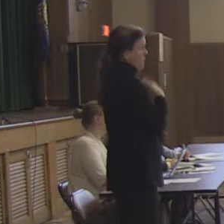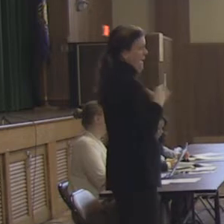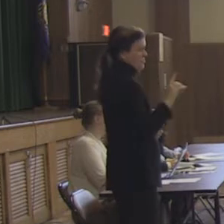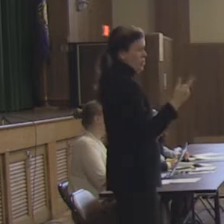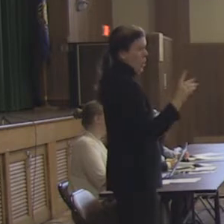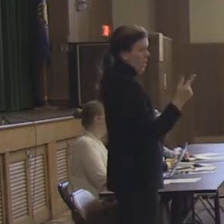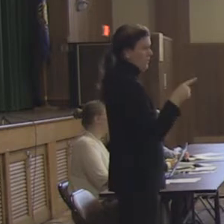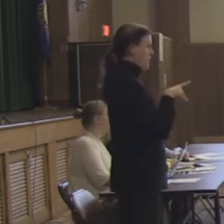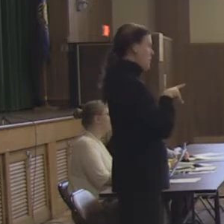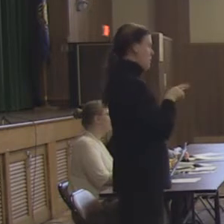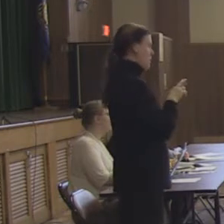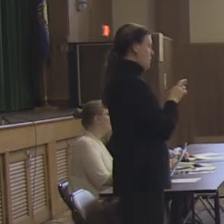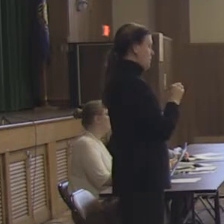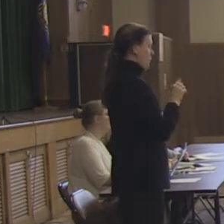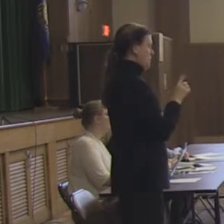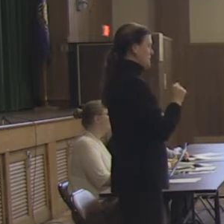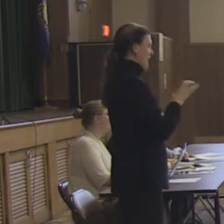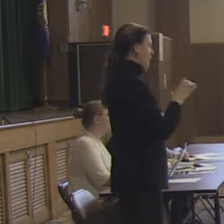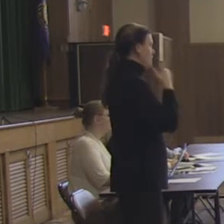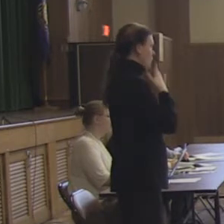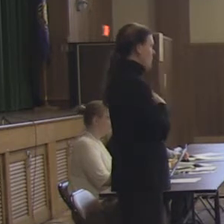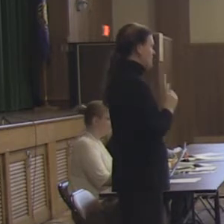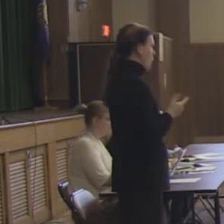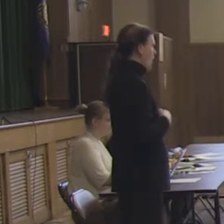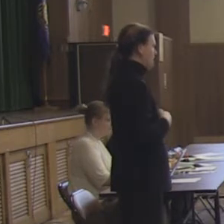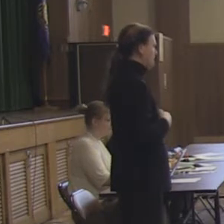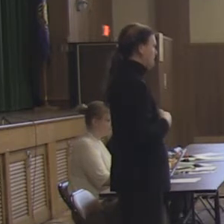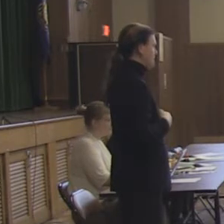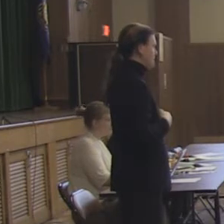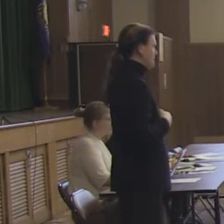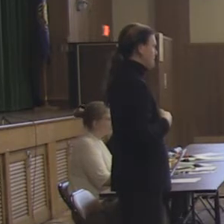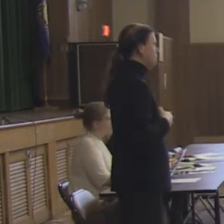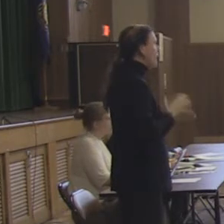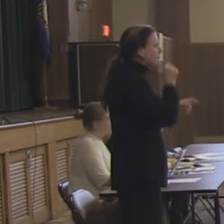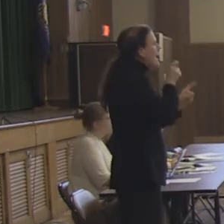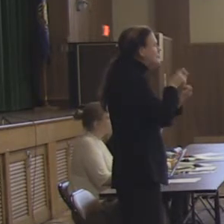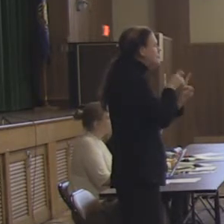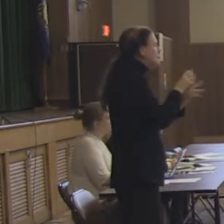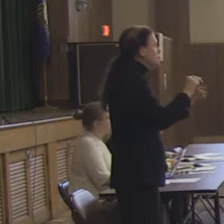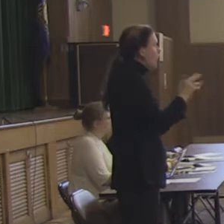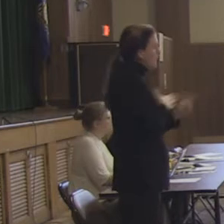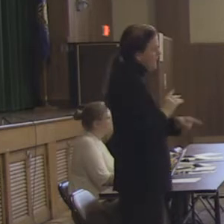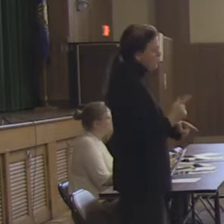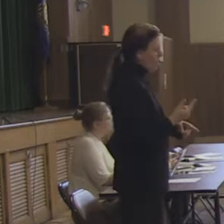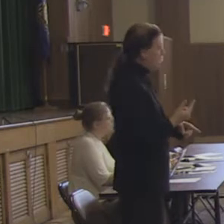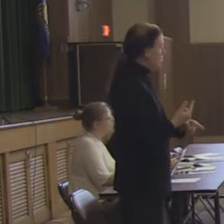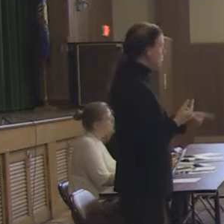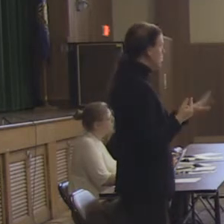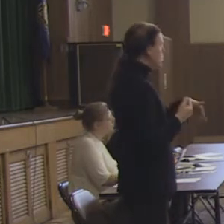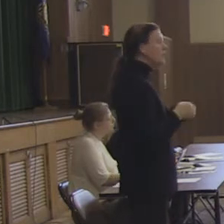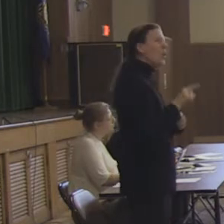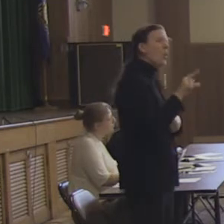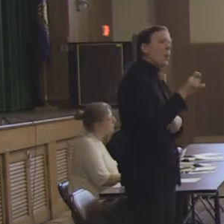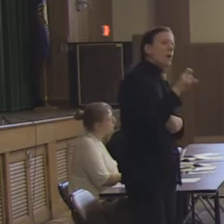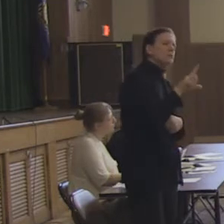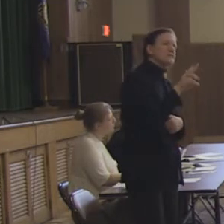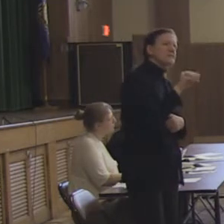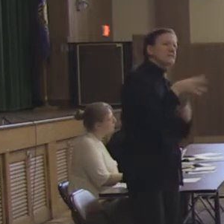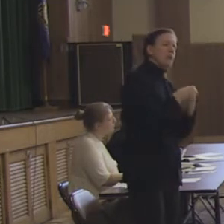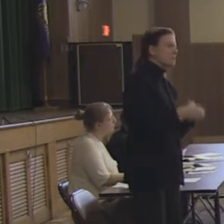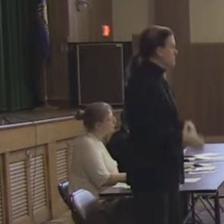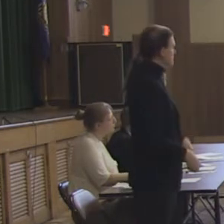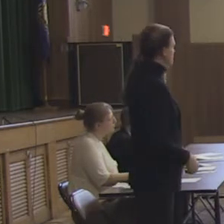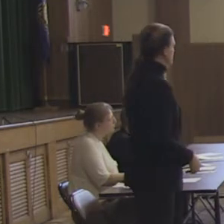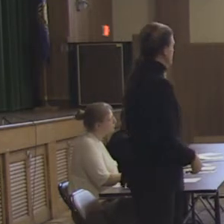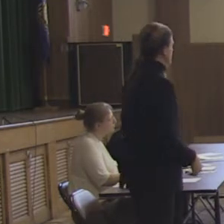insurance, but my dog doesn't have insurance, so I had to get this Prozac for my dog. And I'm not making light of mental health, but they told me it was going to be